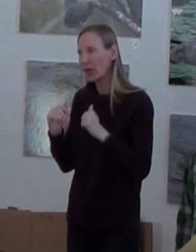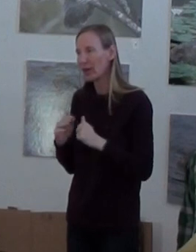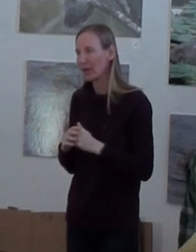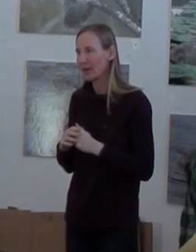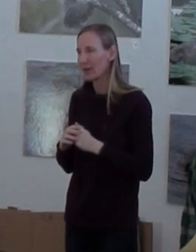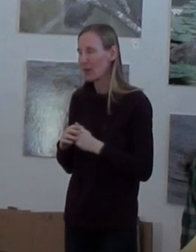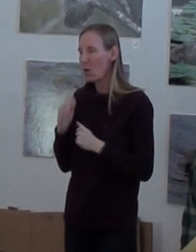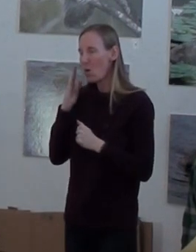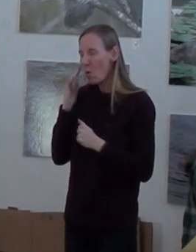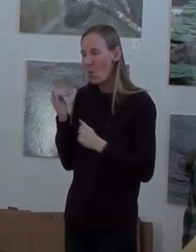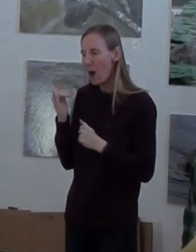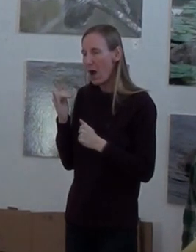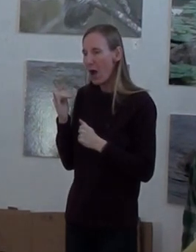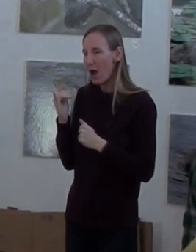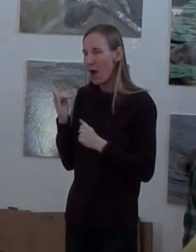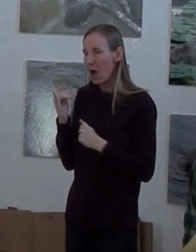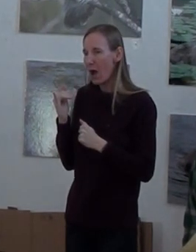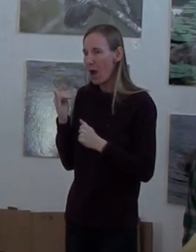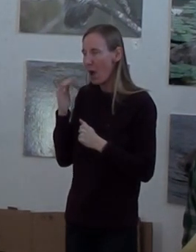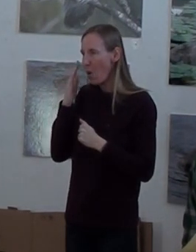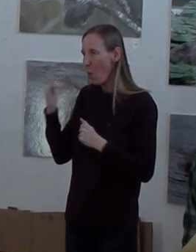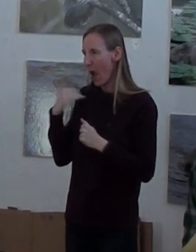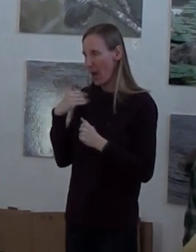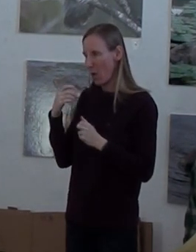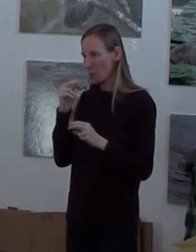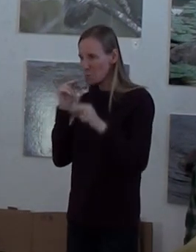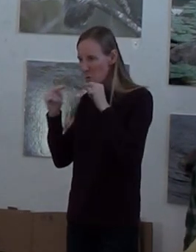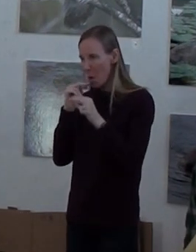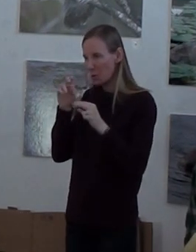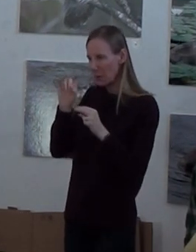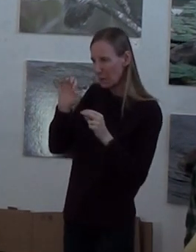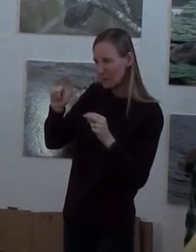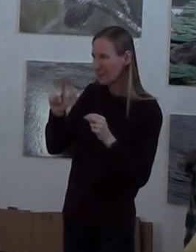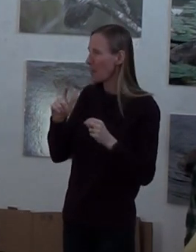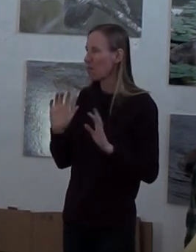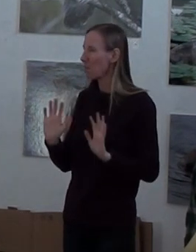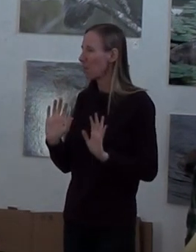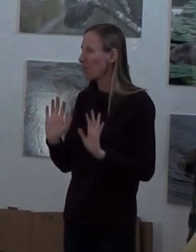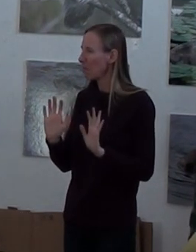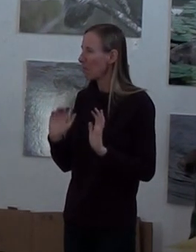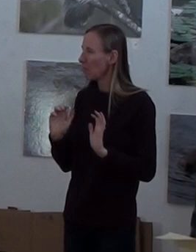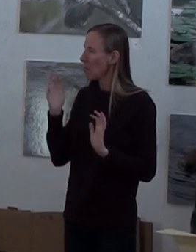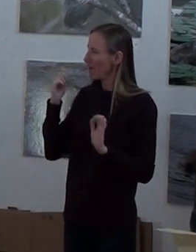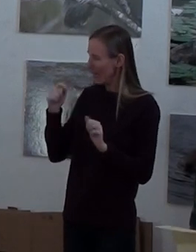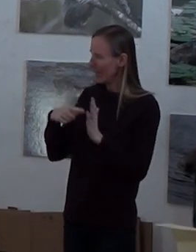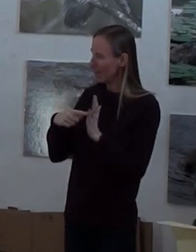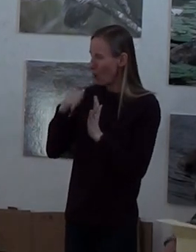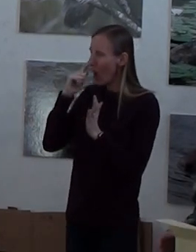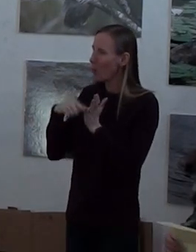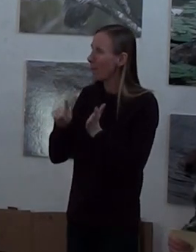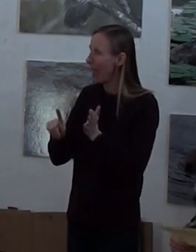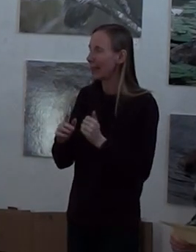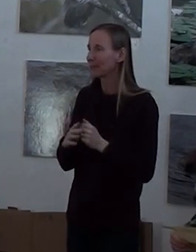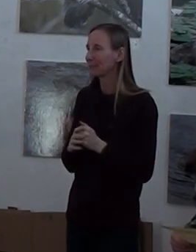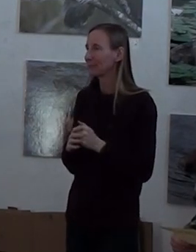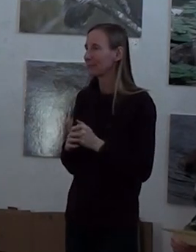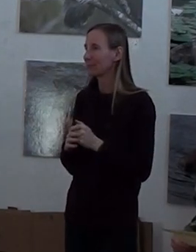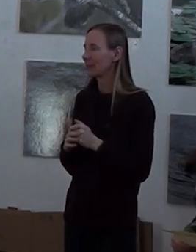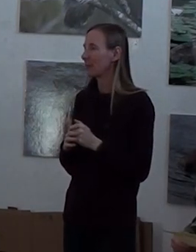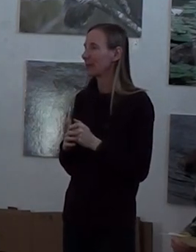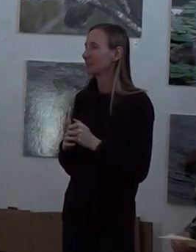and why would I want to deal on something if I feel like I can, you know, if I can reasonably afford it. So again, another